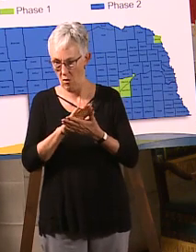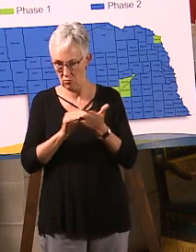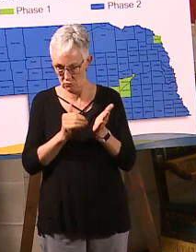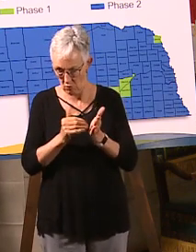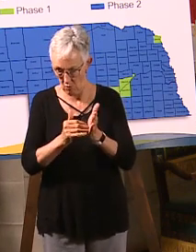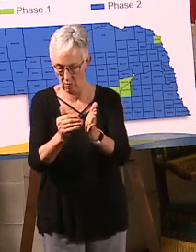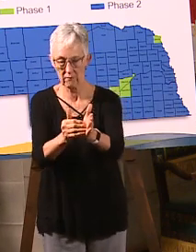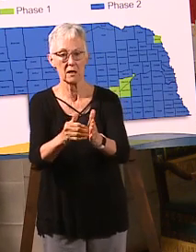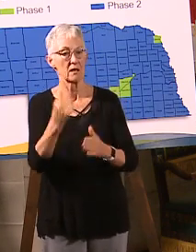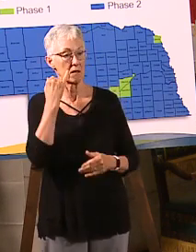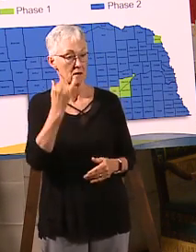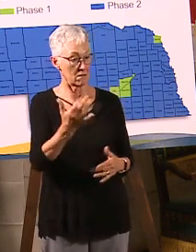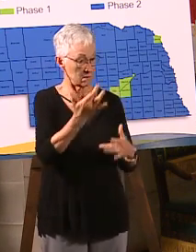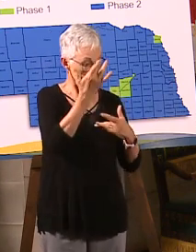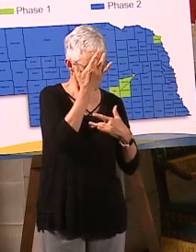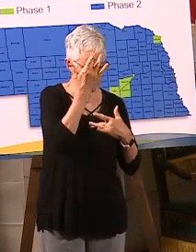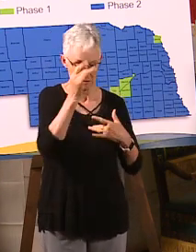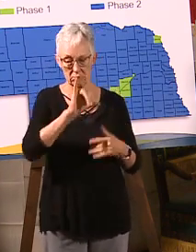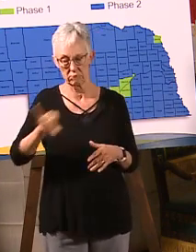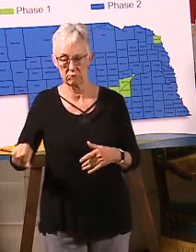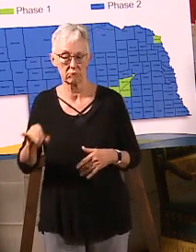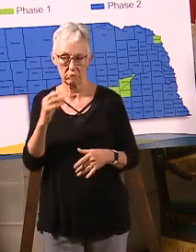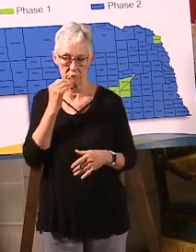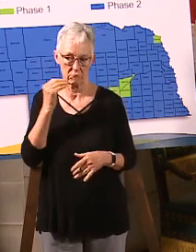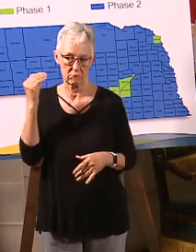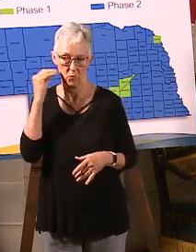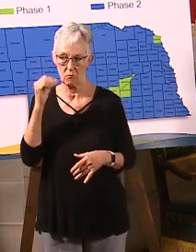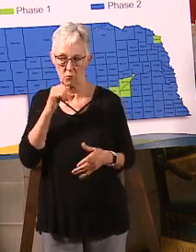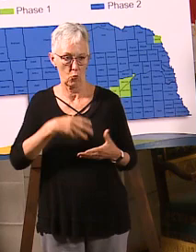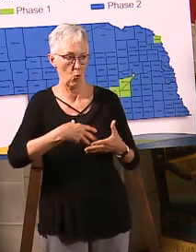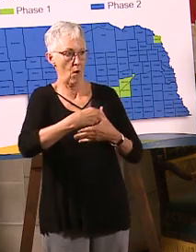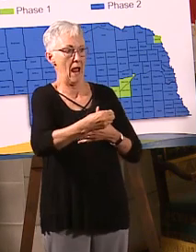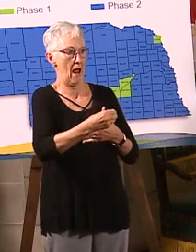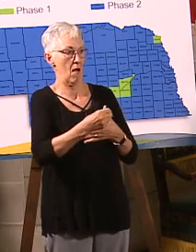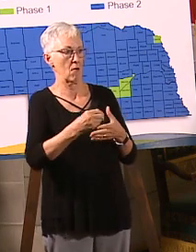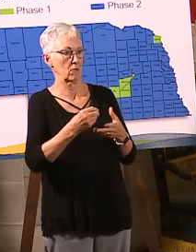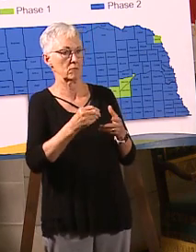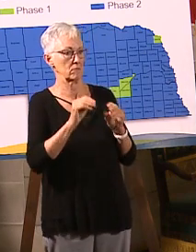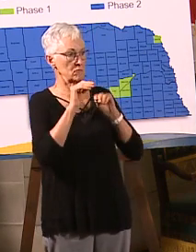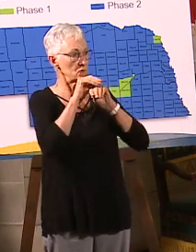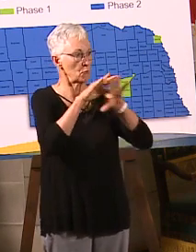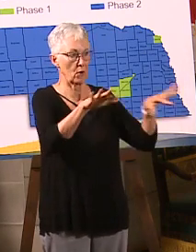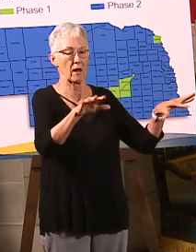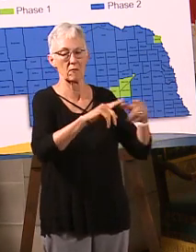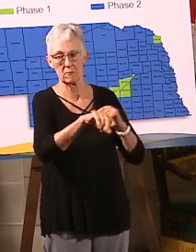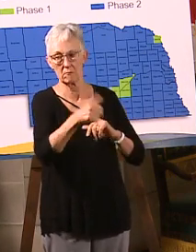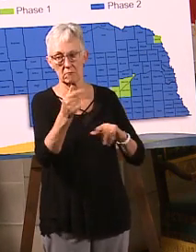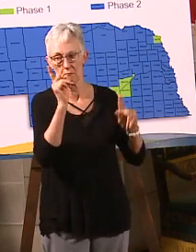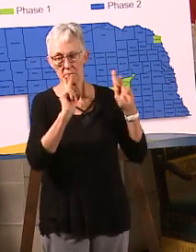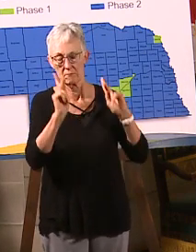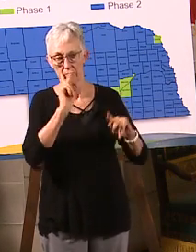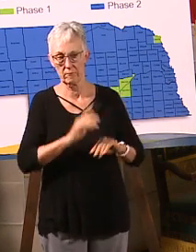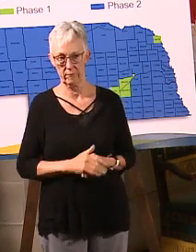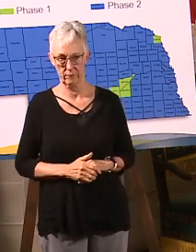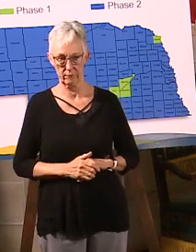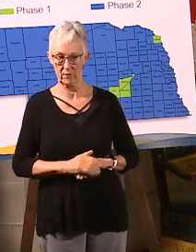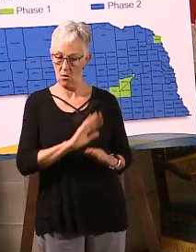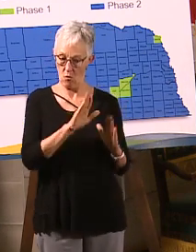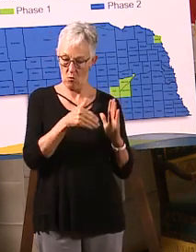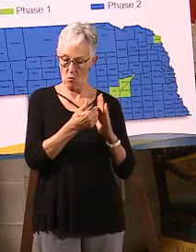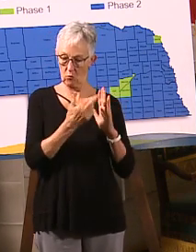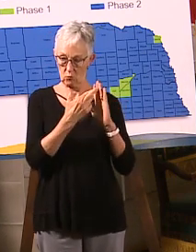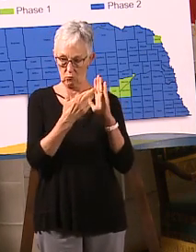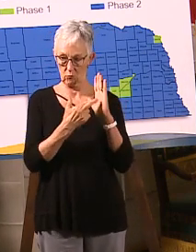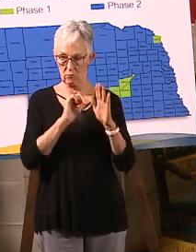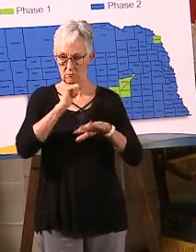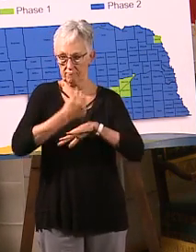home. Don't take the chance you're gonna spread the virus to somebody else. And of course, all these restrictions we put in place have been put in